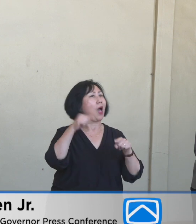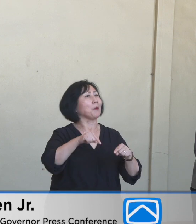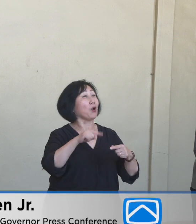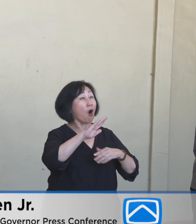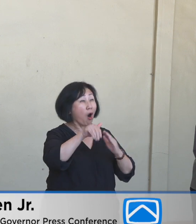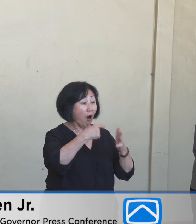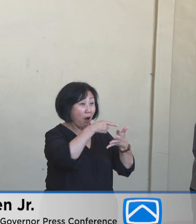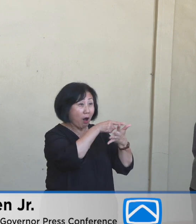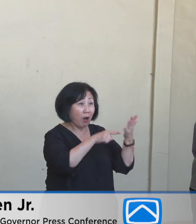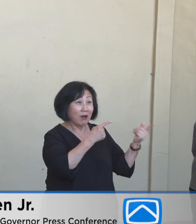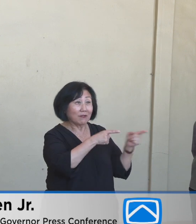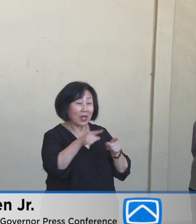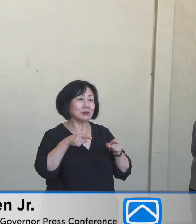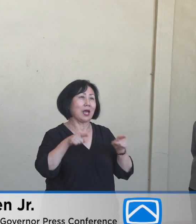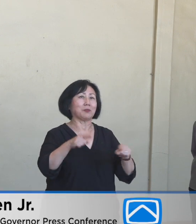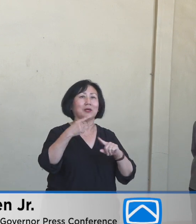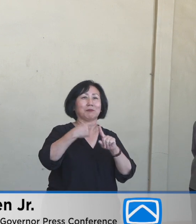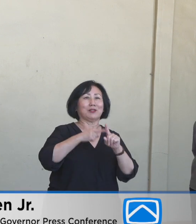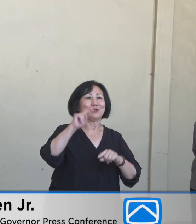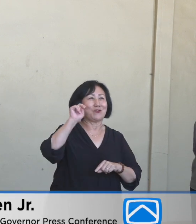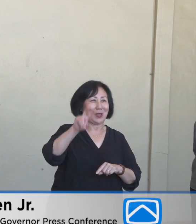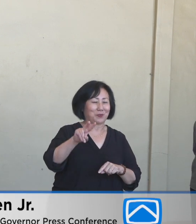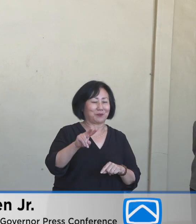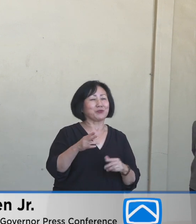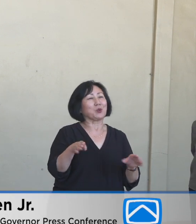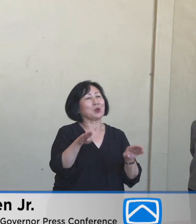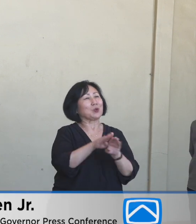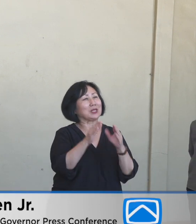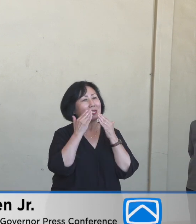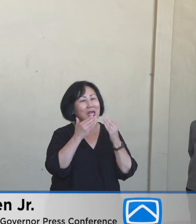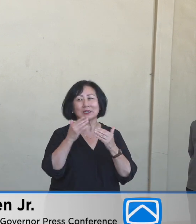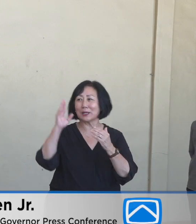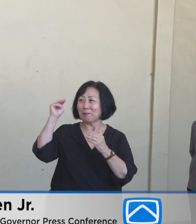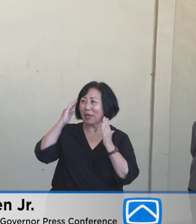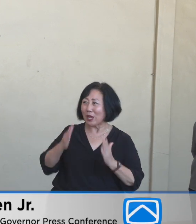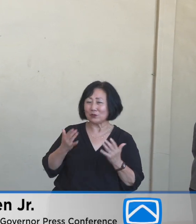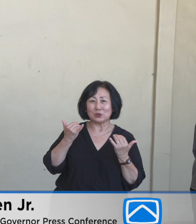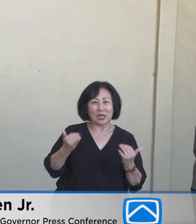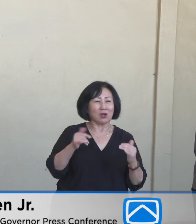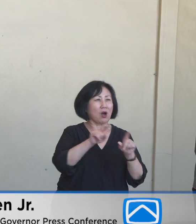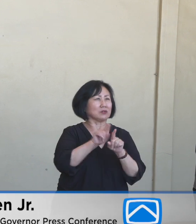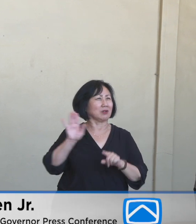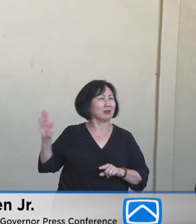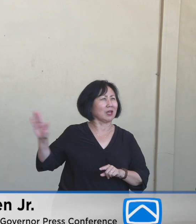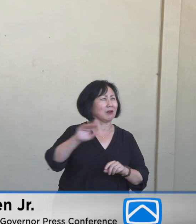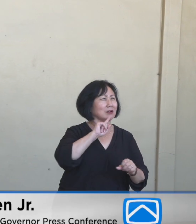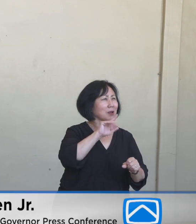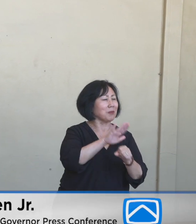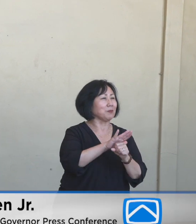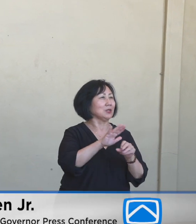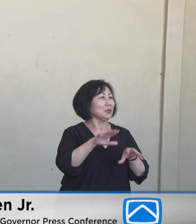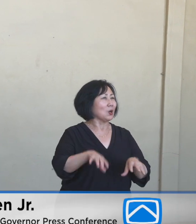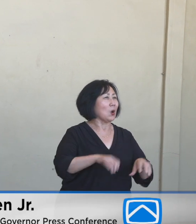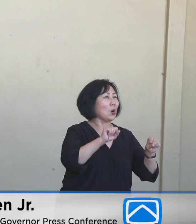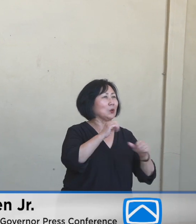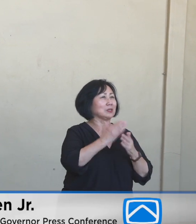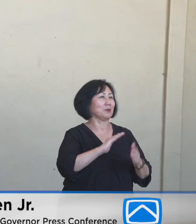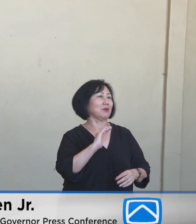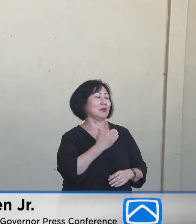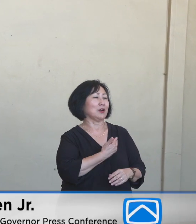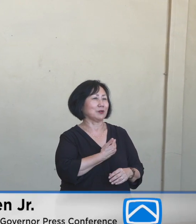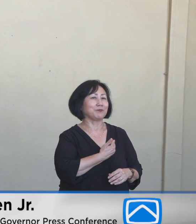the month of November. I just wanted to close with a thanks to the mayors, not only for today, but for their commitment to host some of